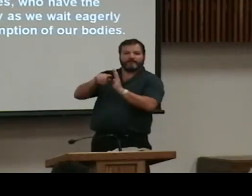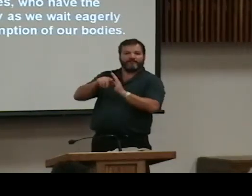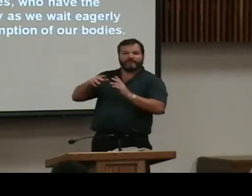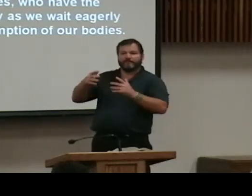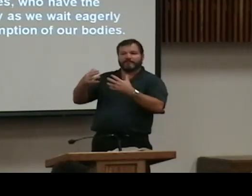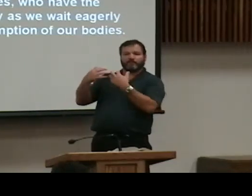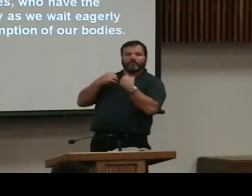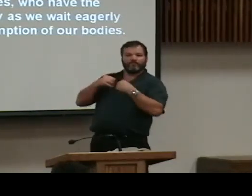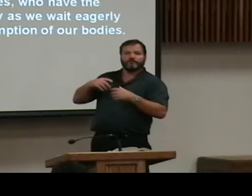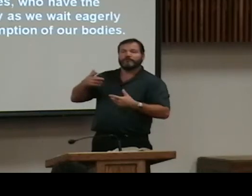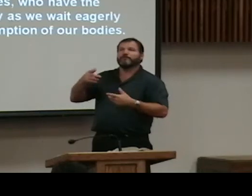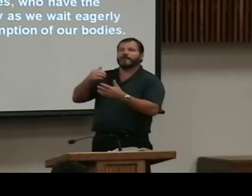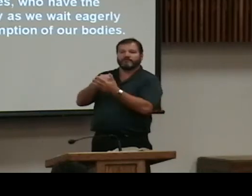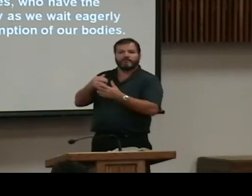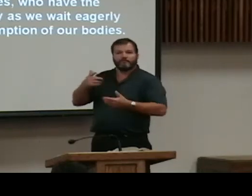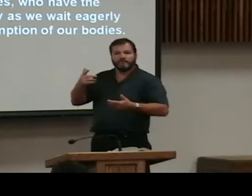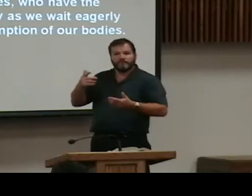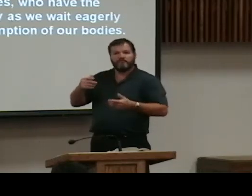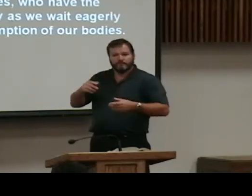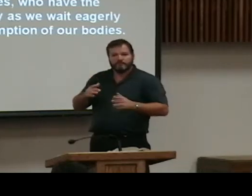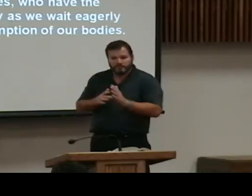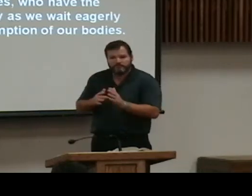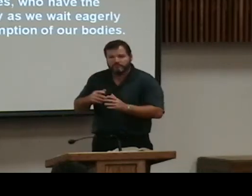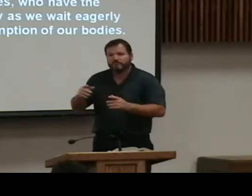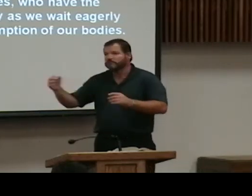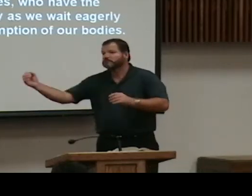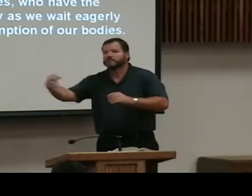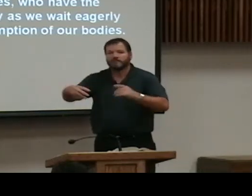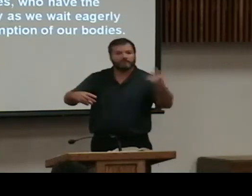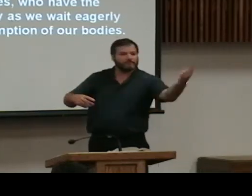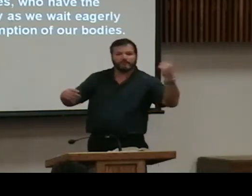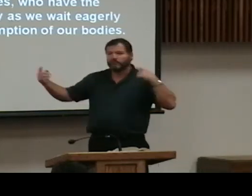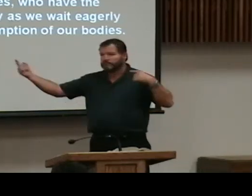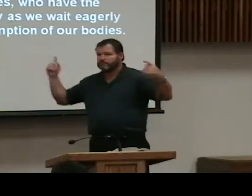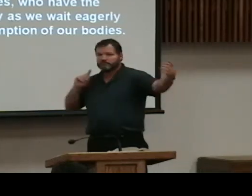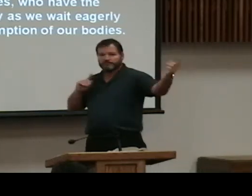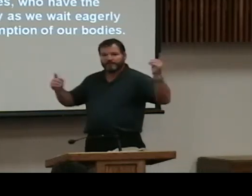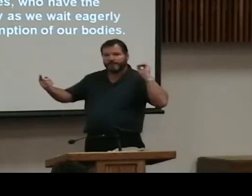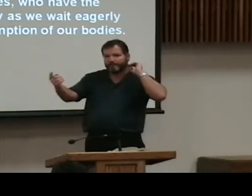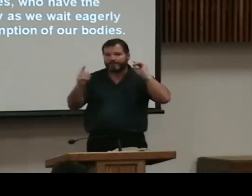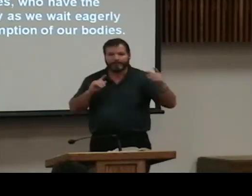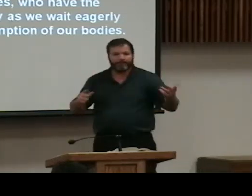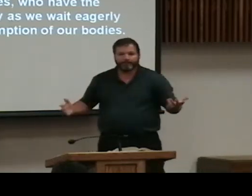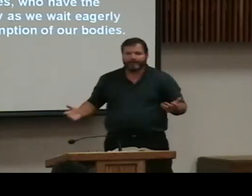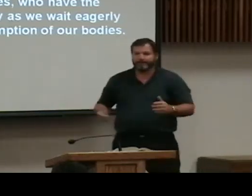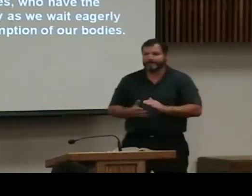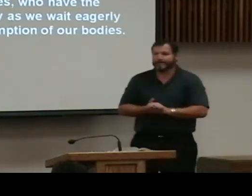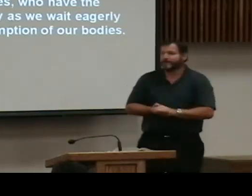We don't have all this negative stuff that overcomes us. People come to us. We hear it.